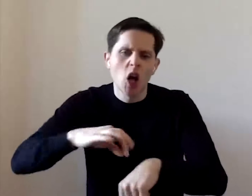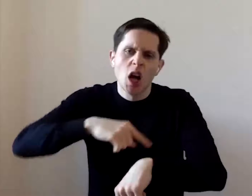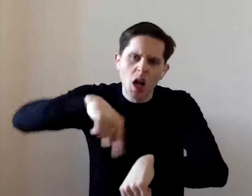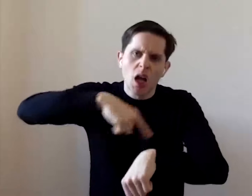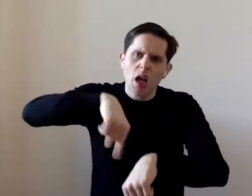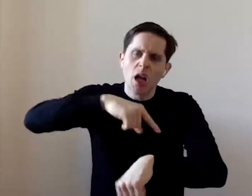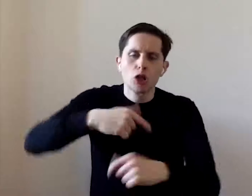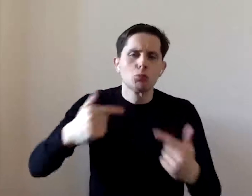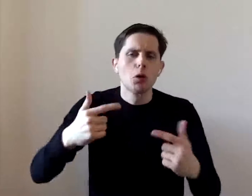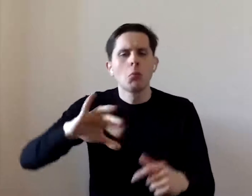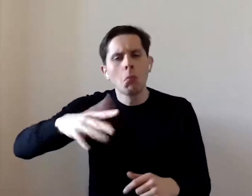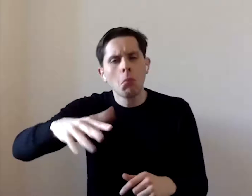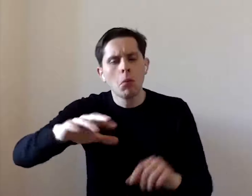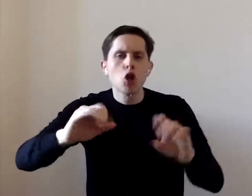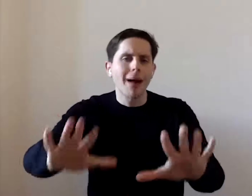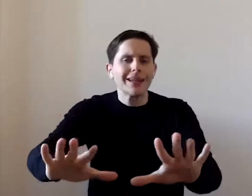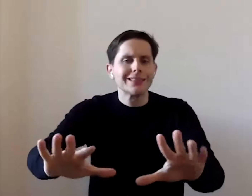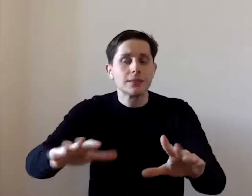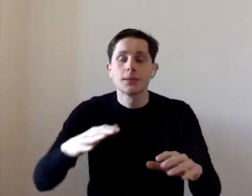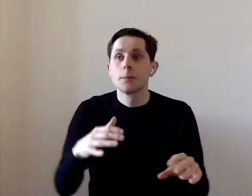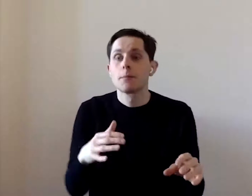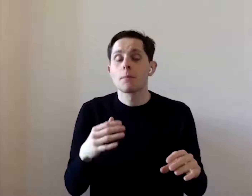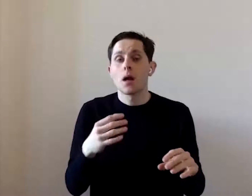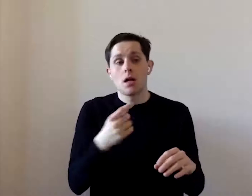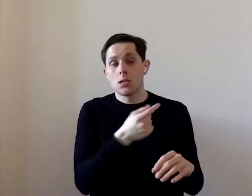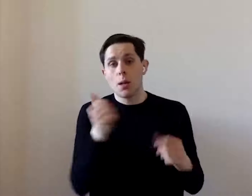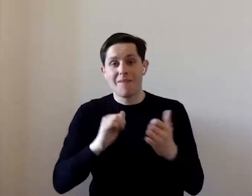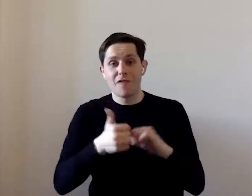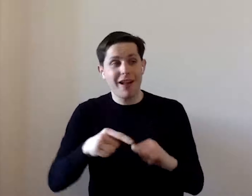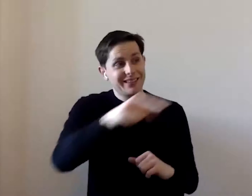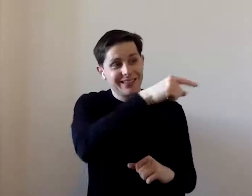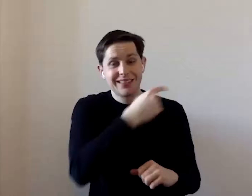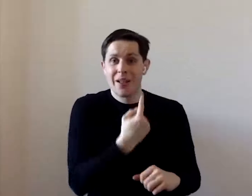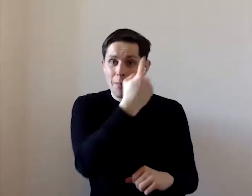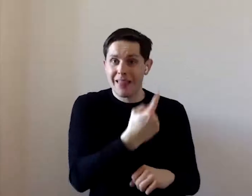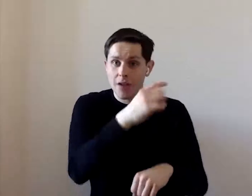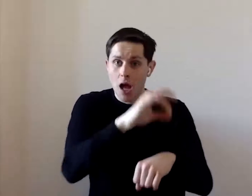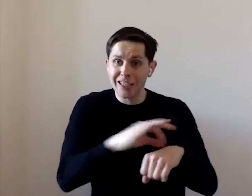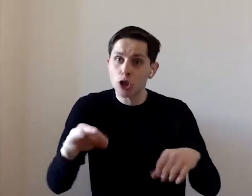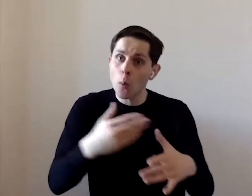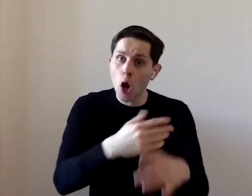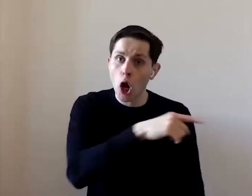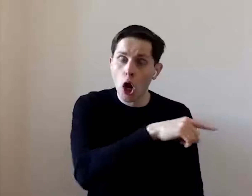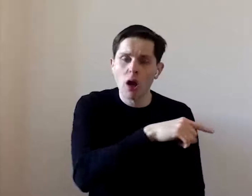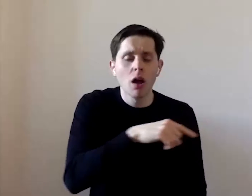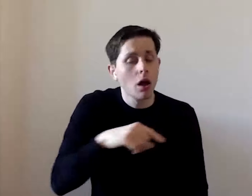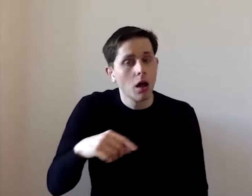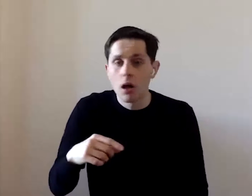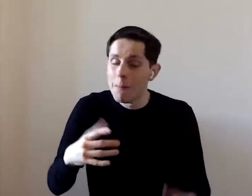to be somewhere where I have a really good quality of life and have good working hours and a really good environment. But, you know, so many of my friends